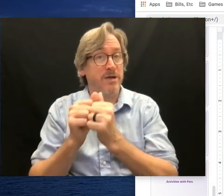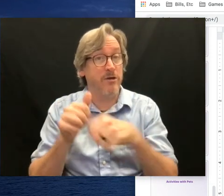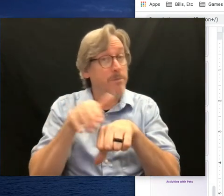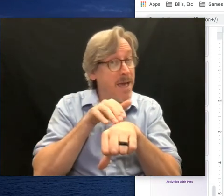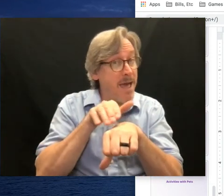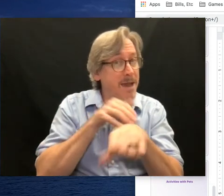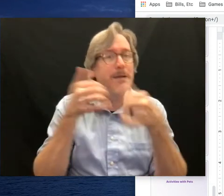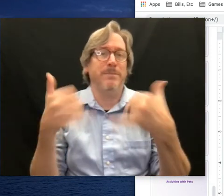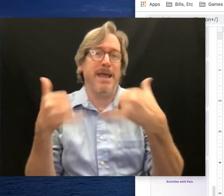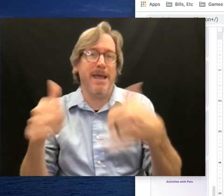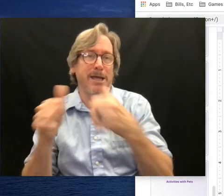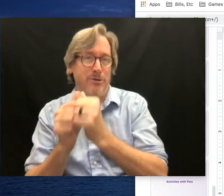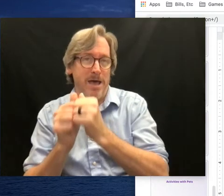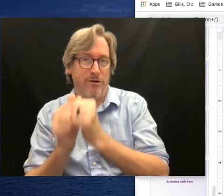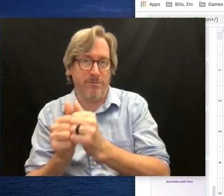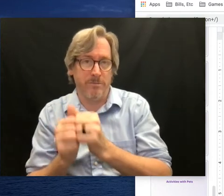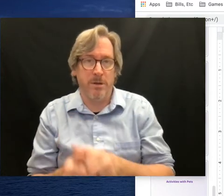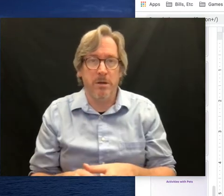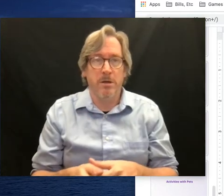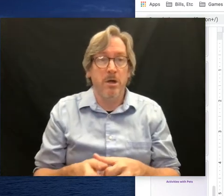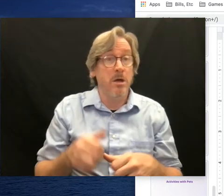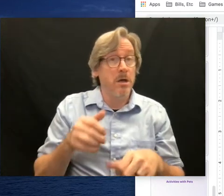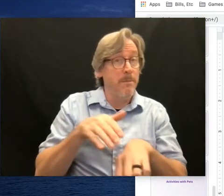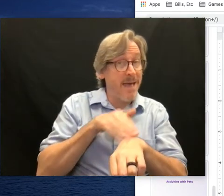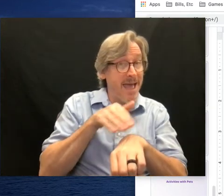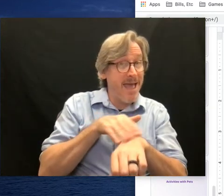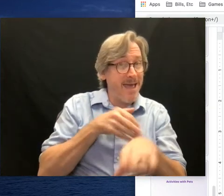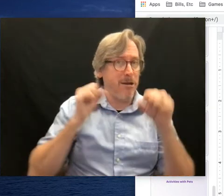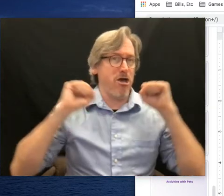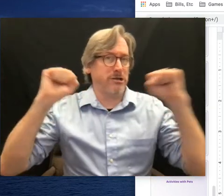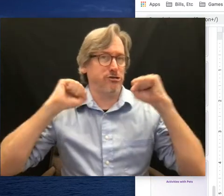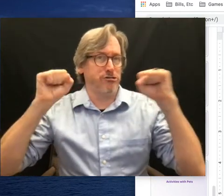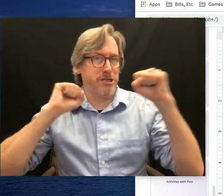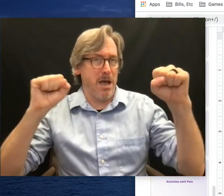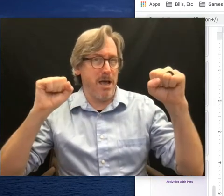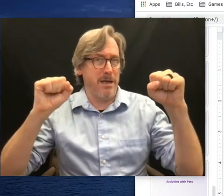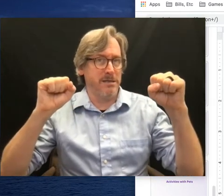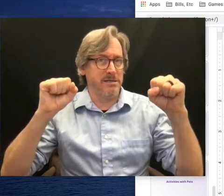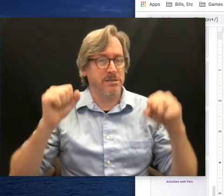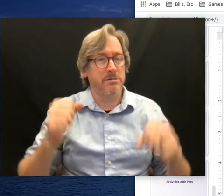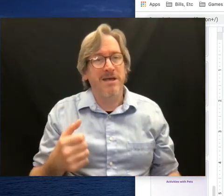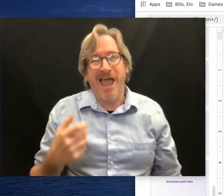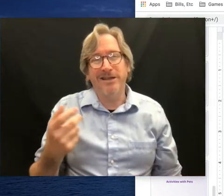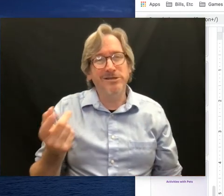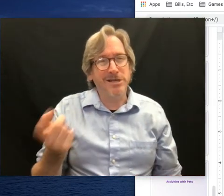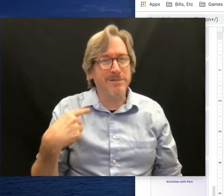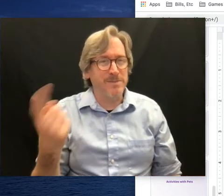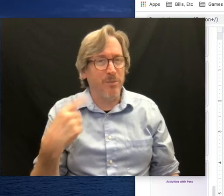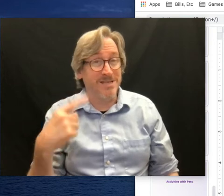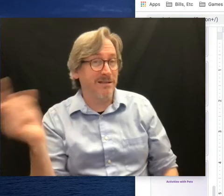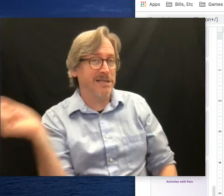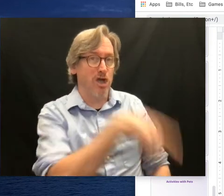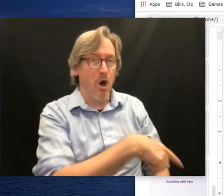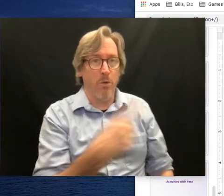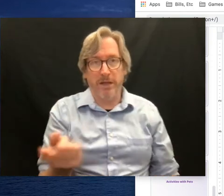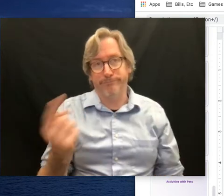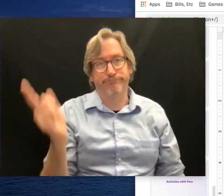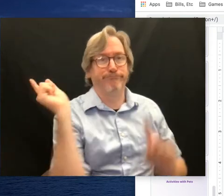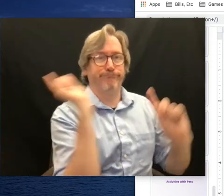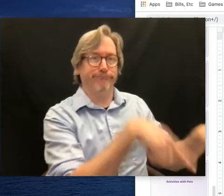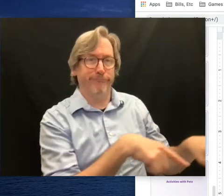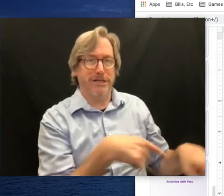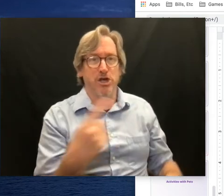play together. Pet, play together. Pet, exercise. And sometimes people say, let's go,